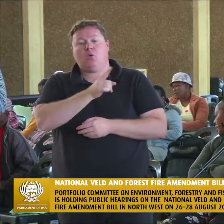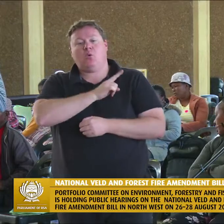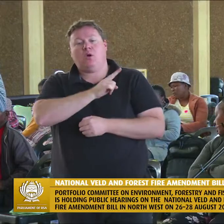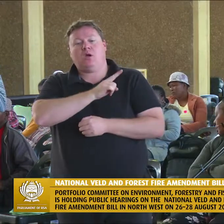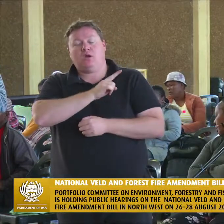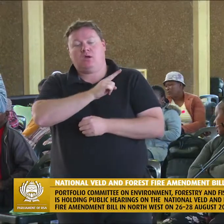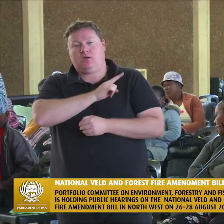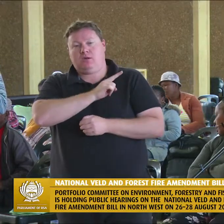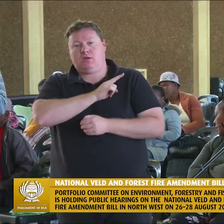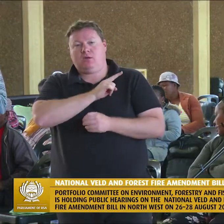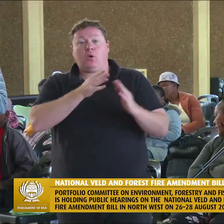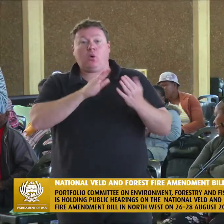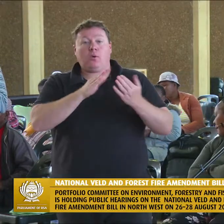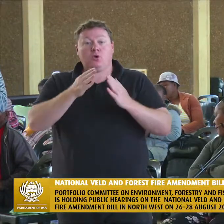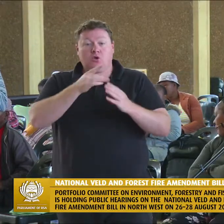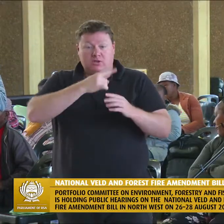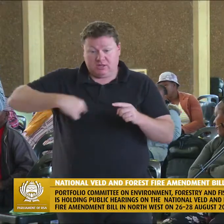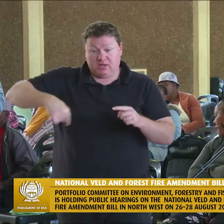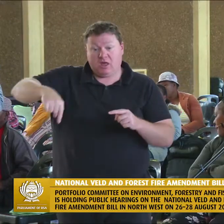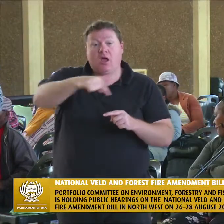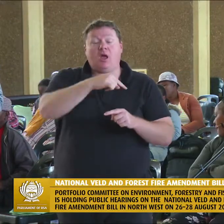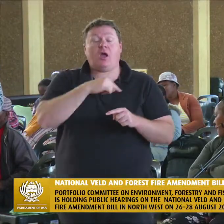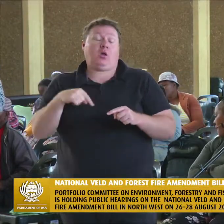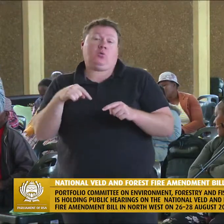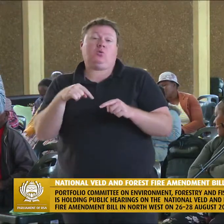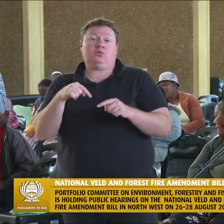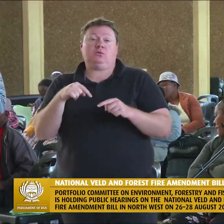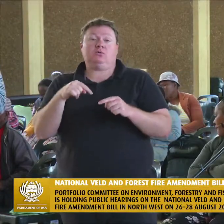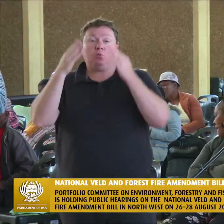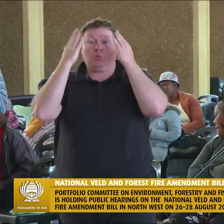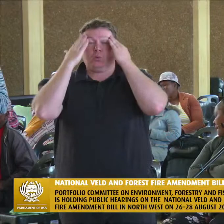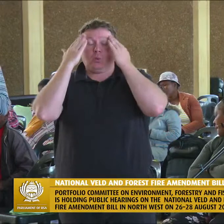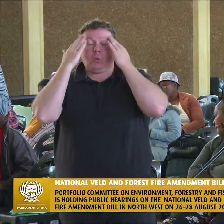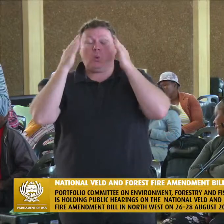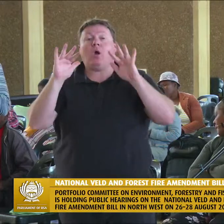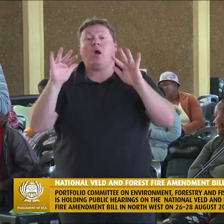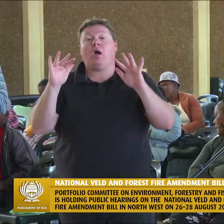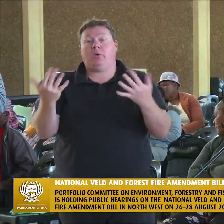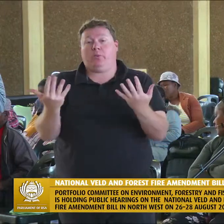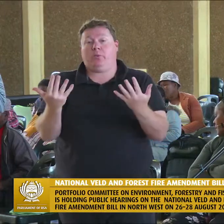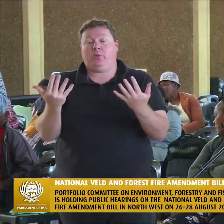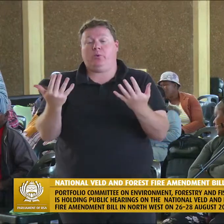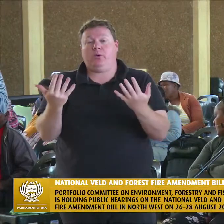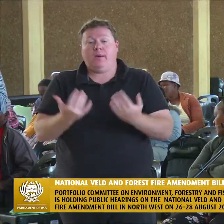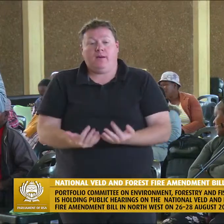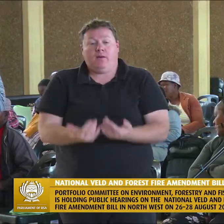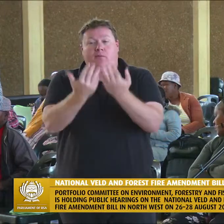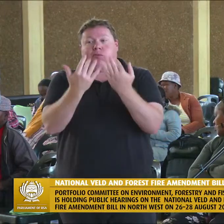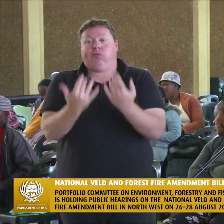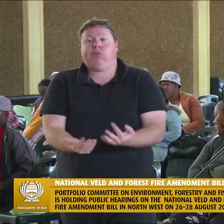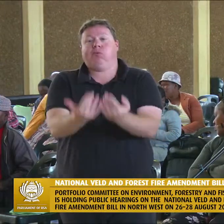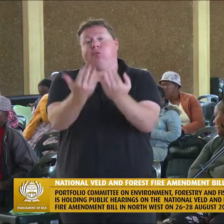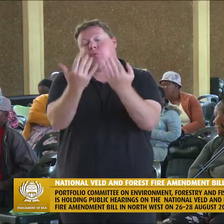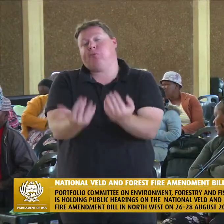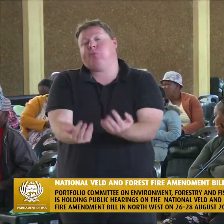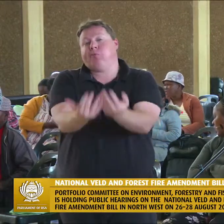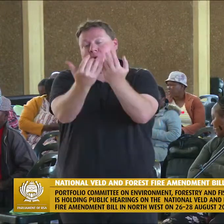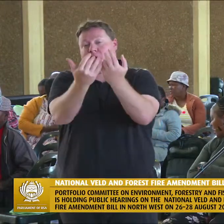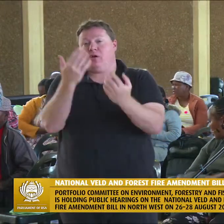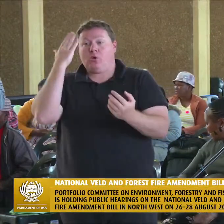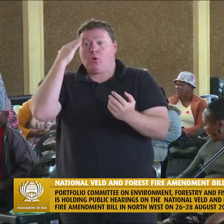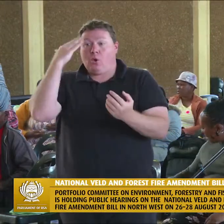communities should betray as to how to fight the place if the place is coming from one